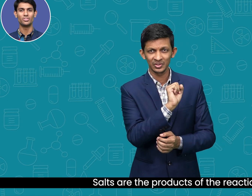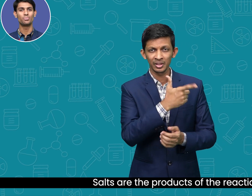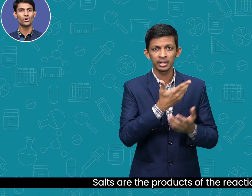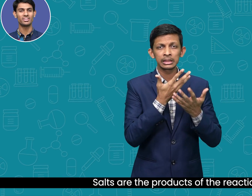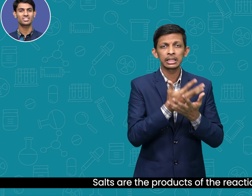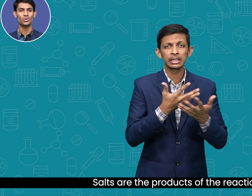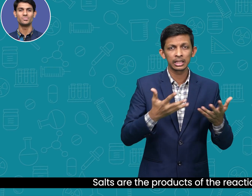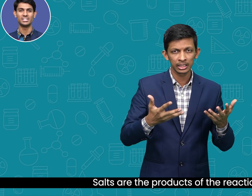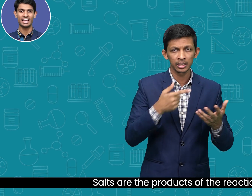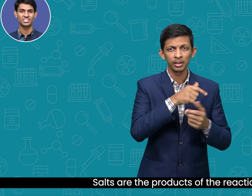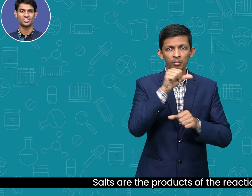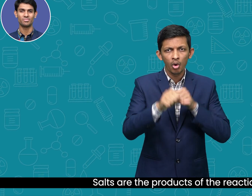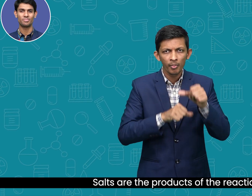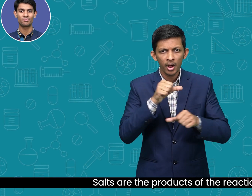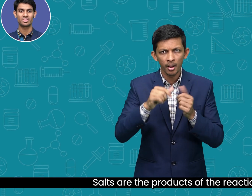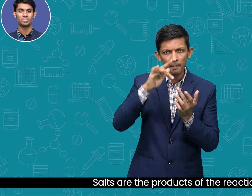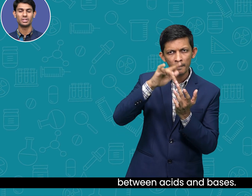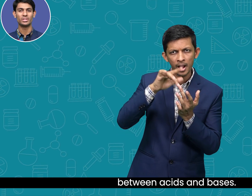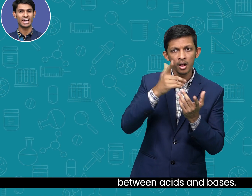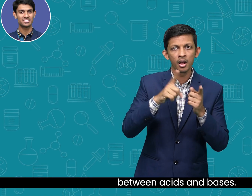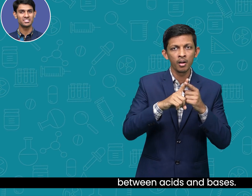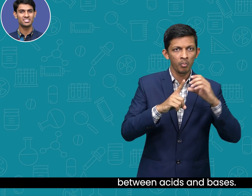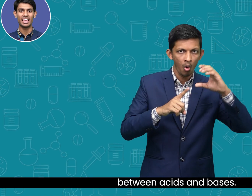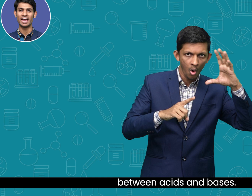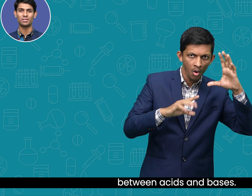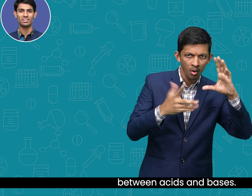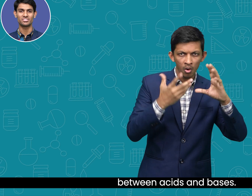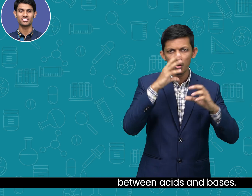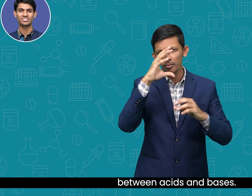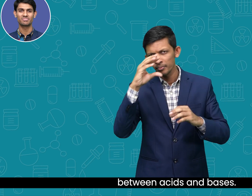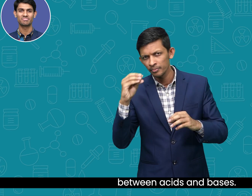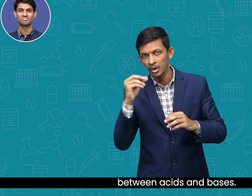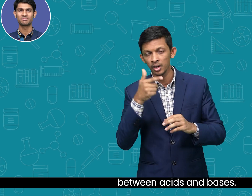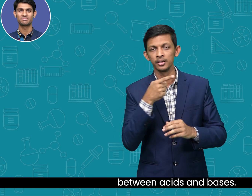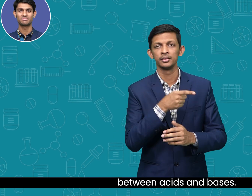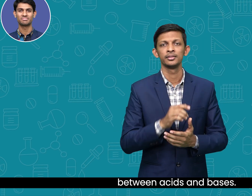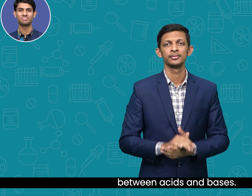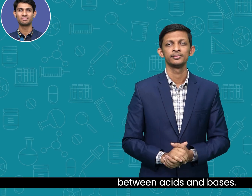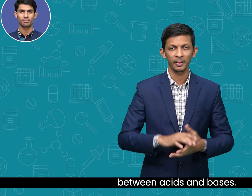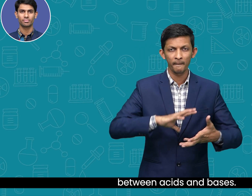Salts are the products of the reaction between acids and bases.